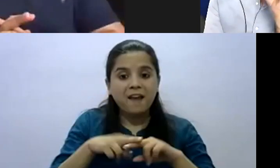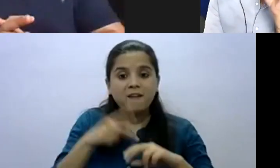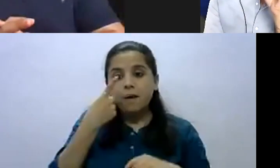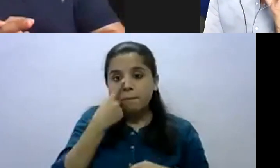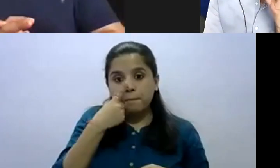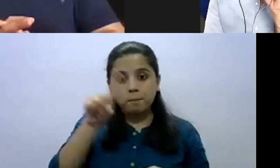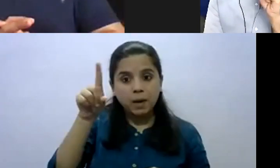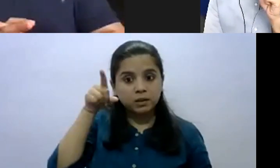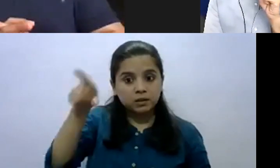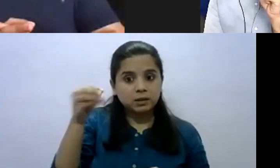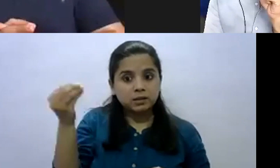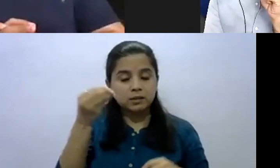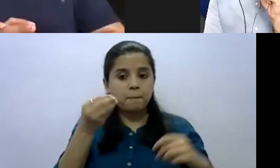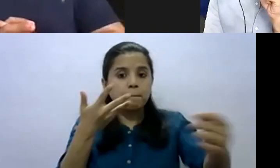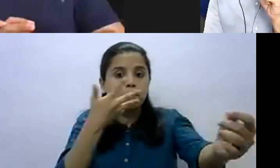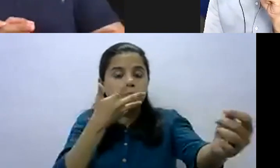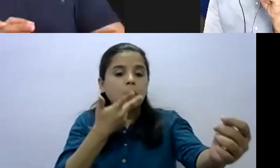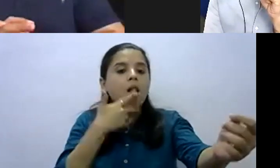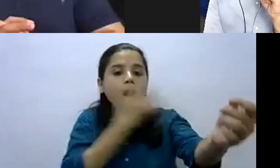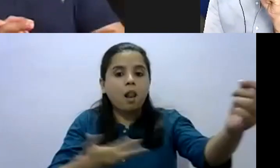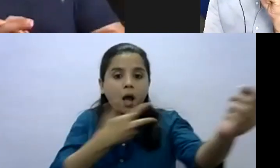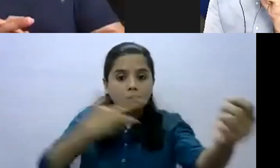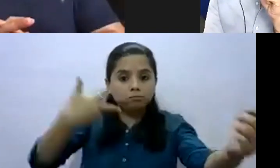is on some blood thinners,